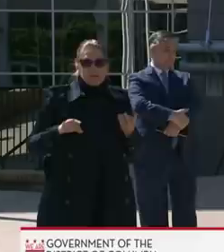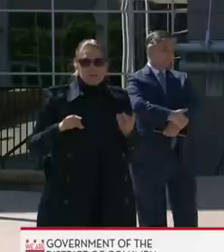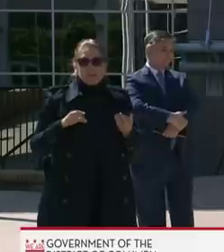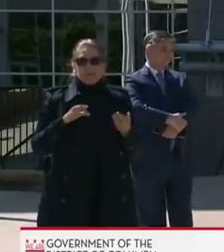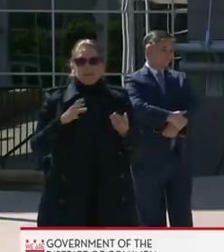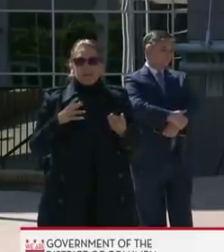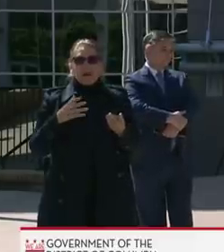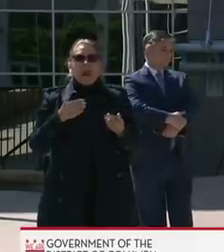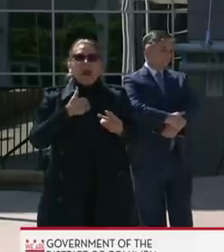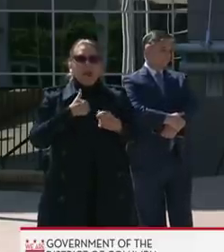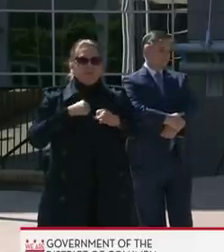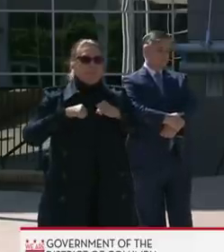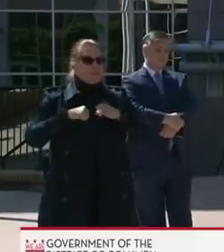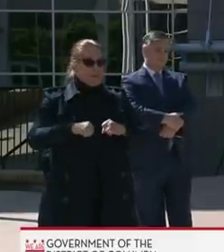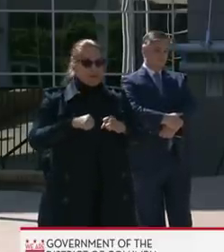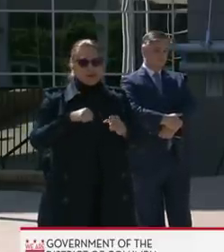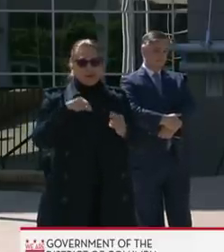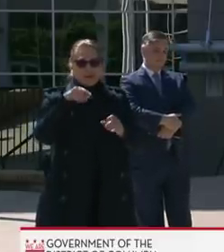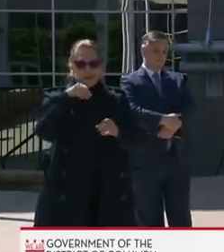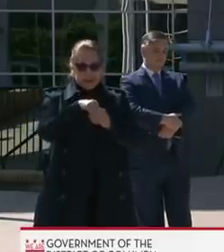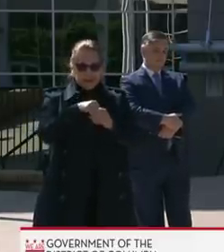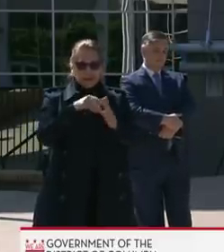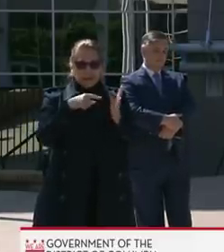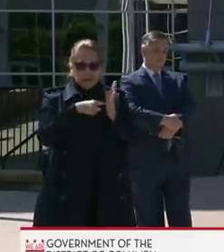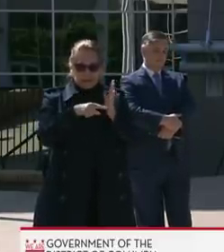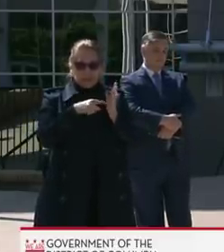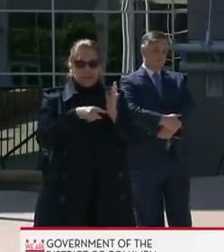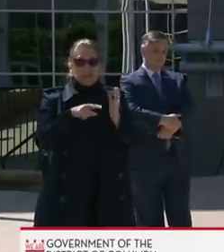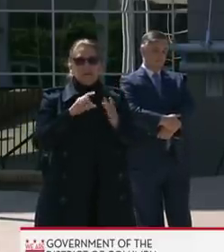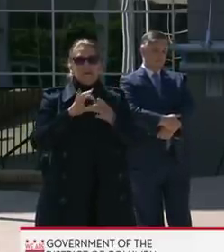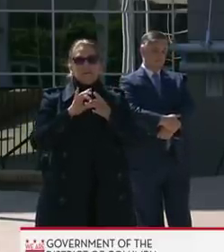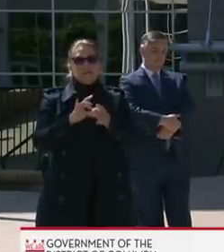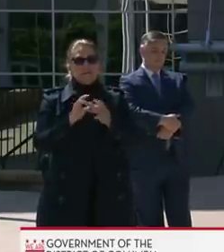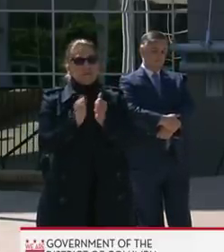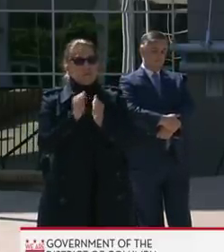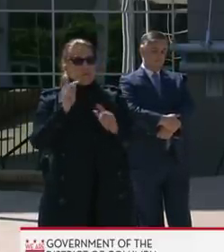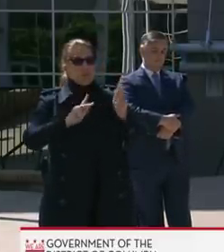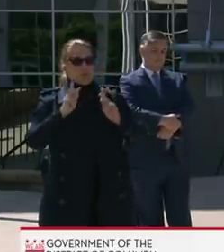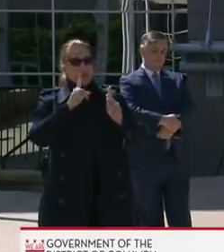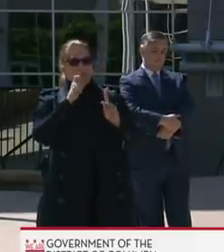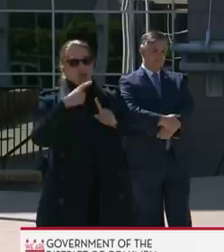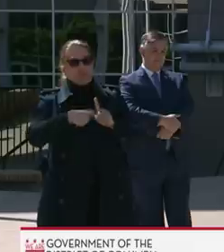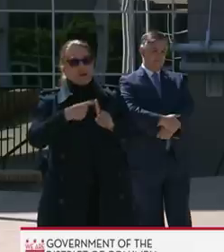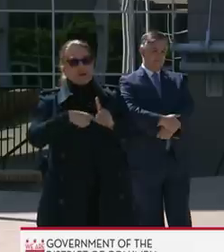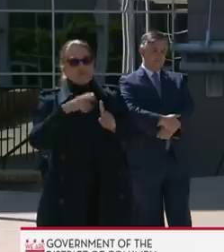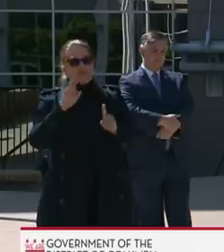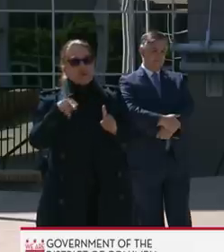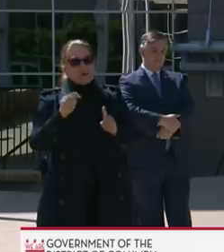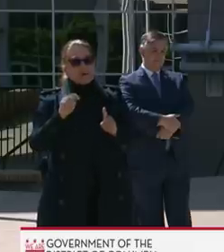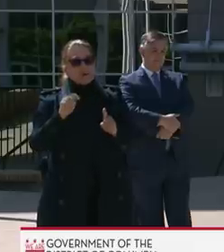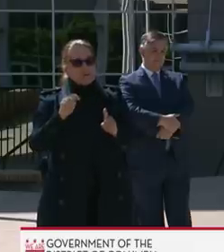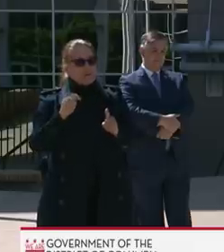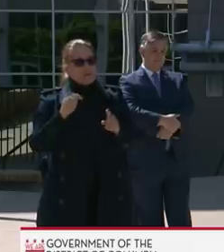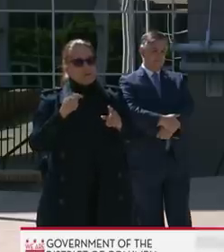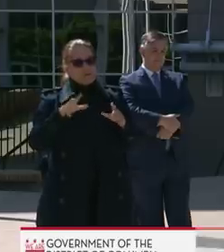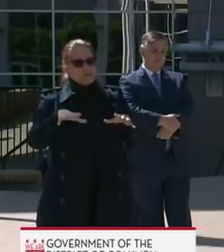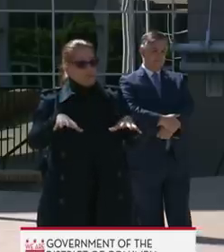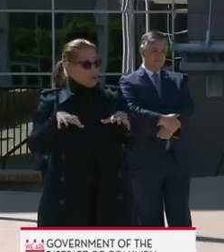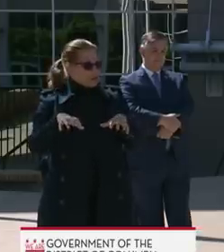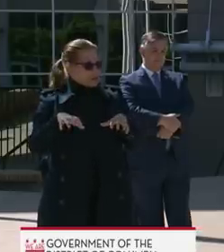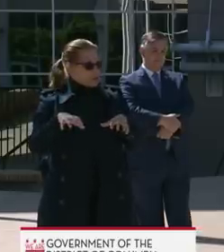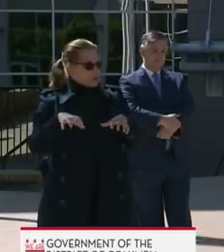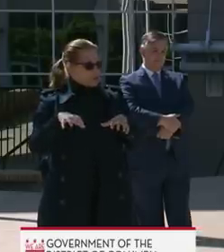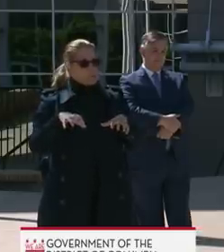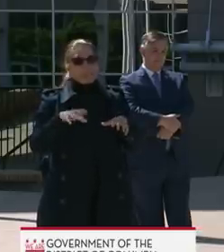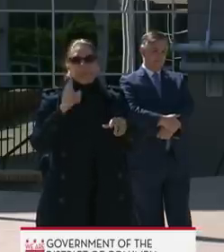previous legislation with regard to residential tenants. So we have the rent freeze. Rents cannot go up. And as you know, we've done quite a bit